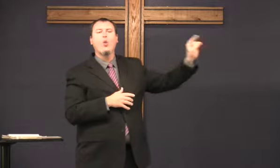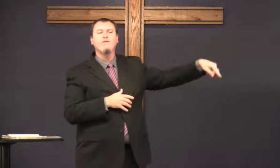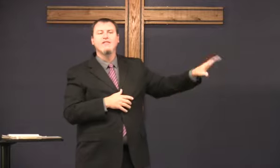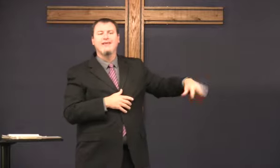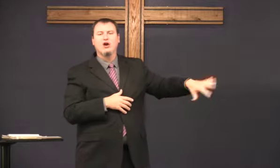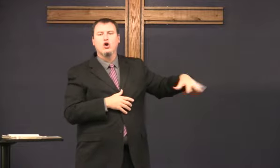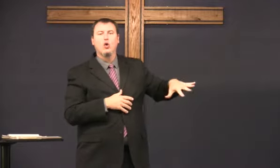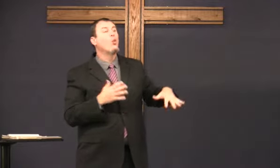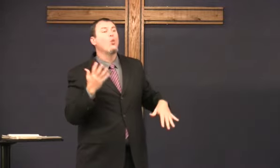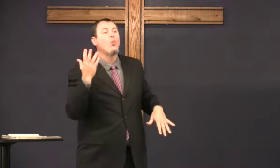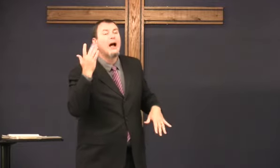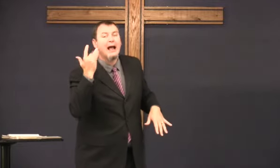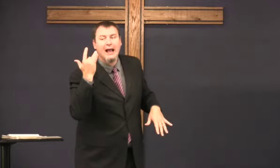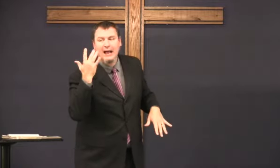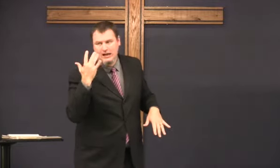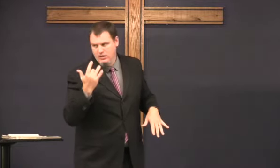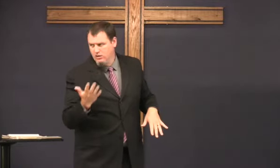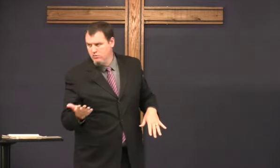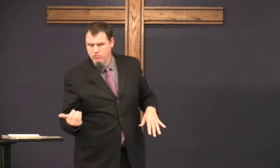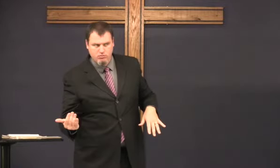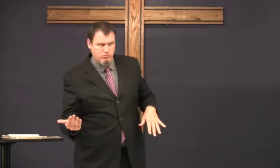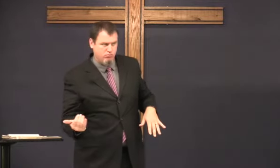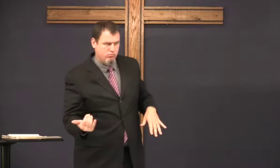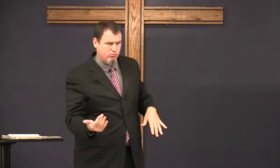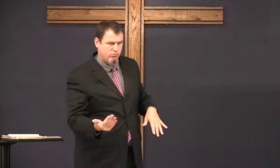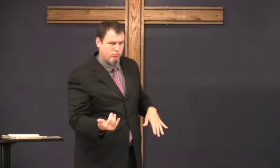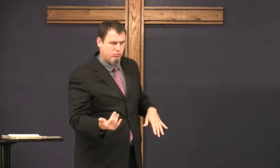I want to go there. Why?